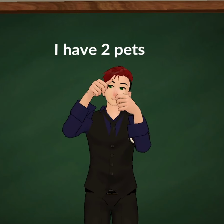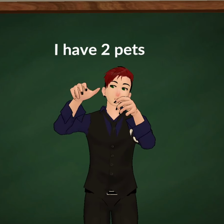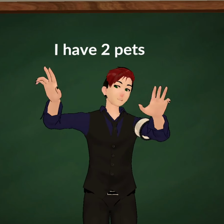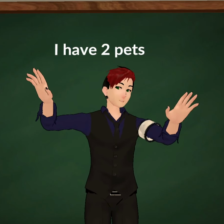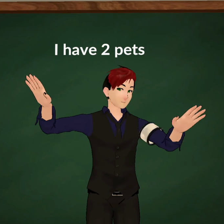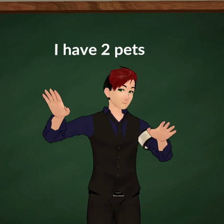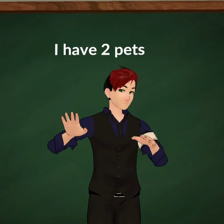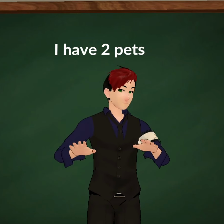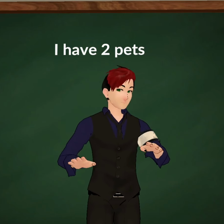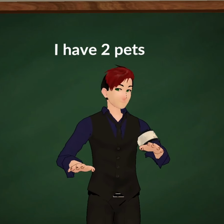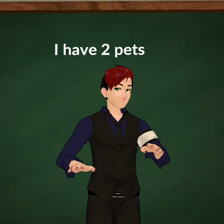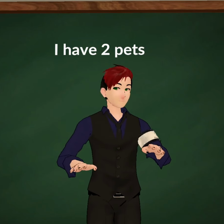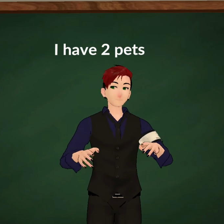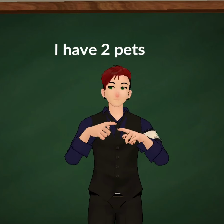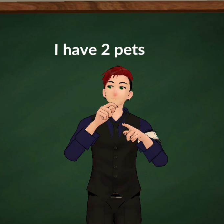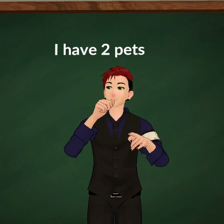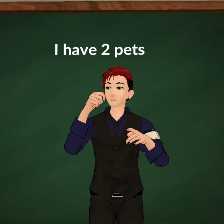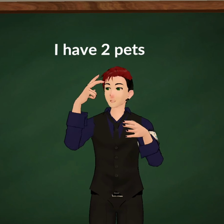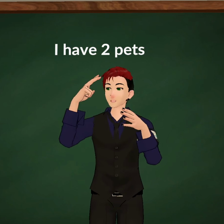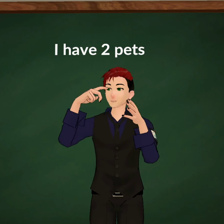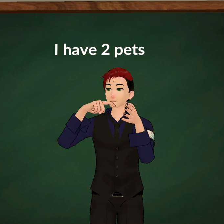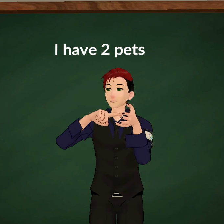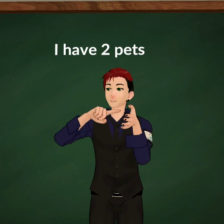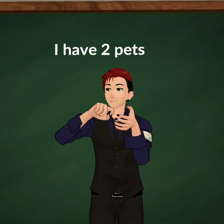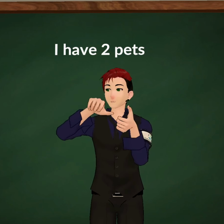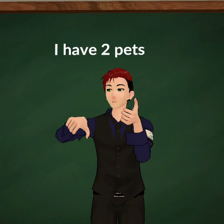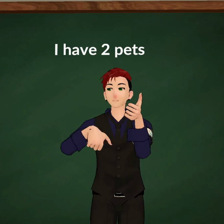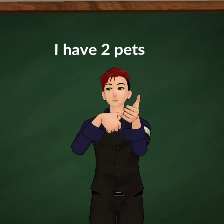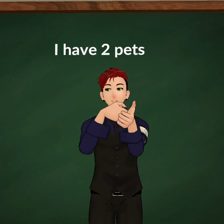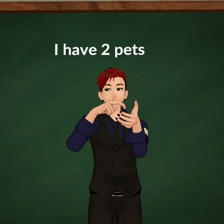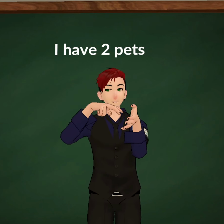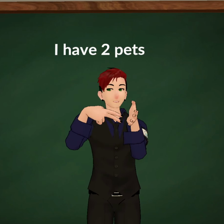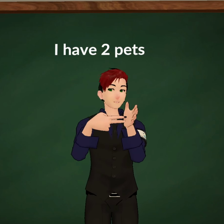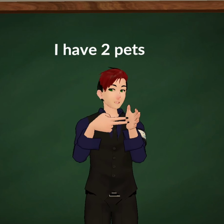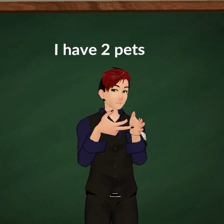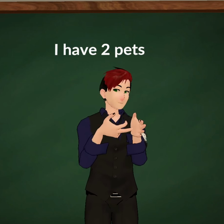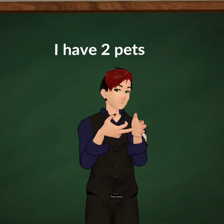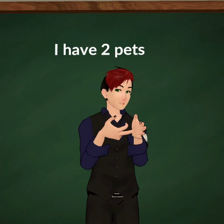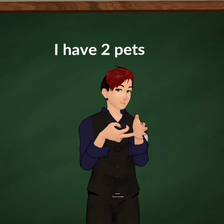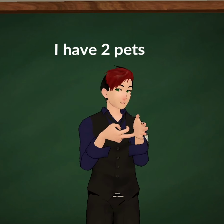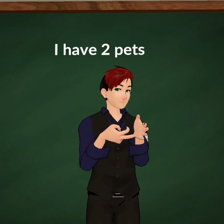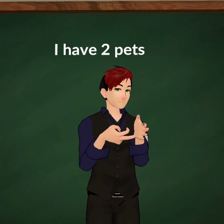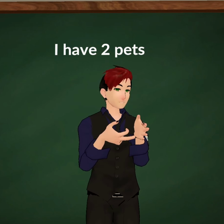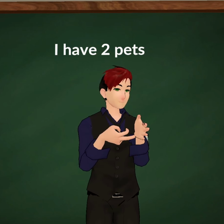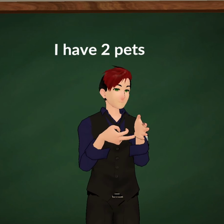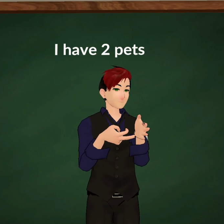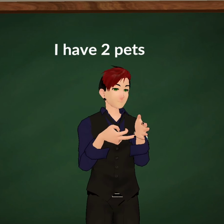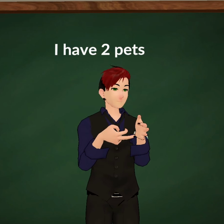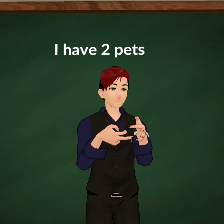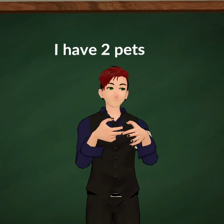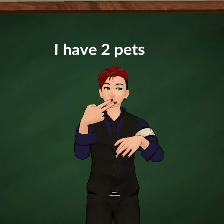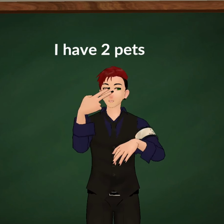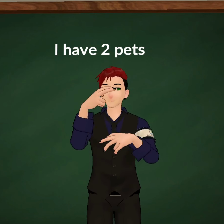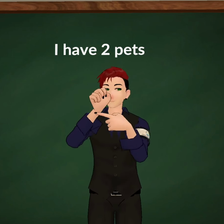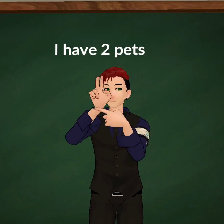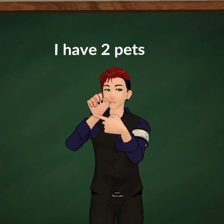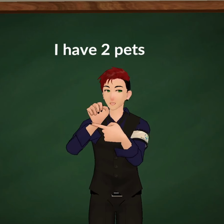word ever. But they're not paying attention to what the actual concept behind it is. So